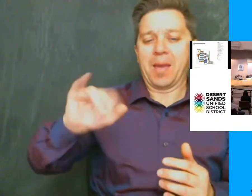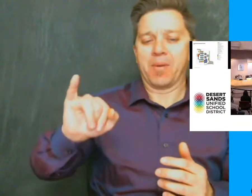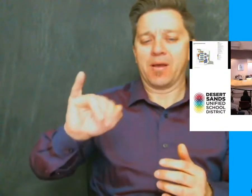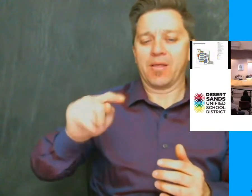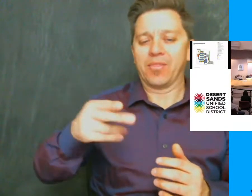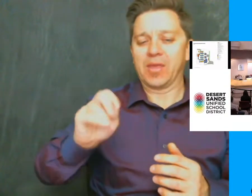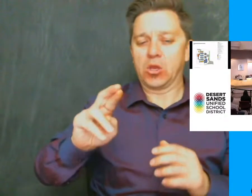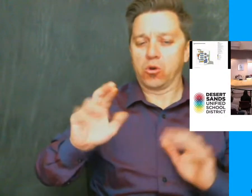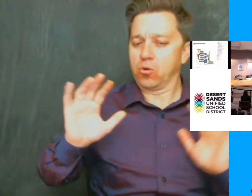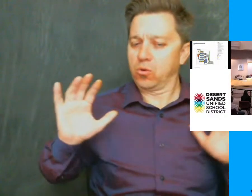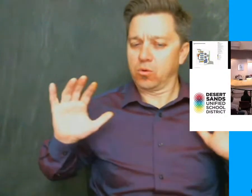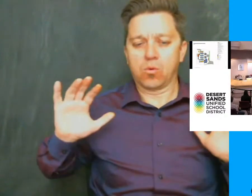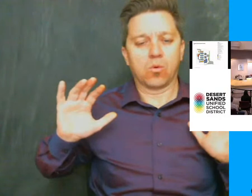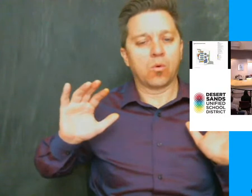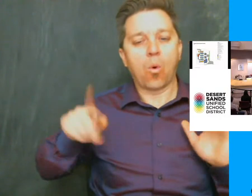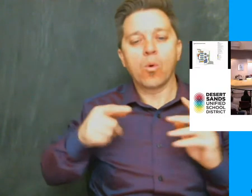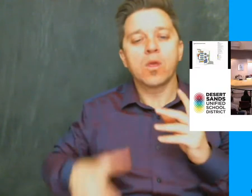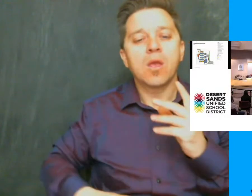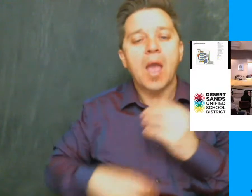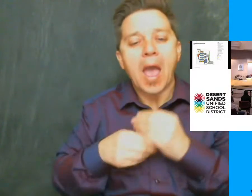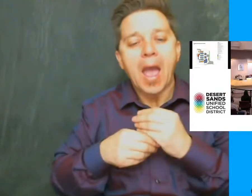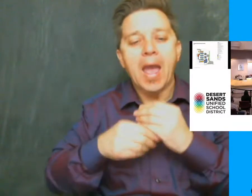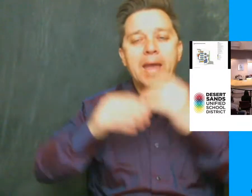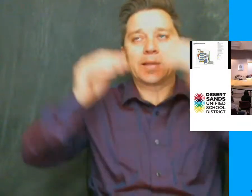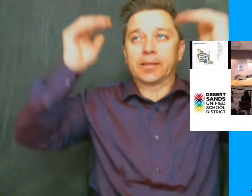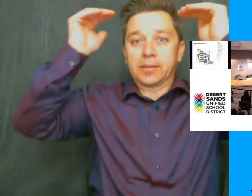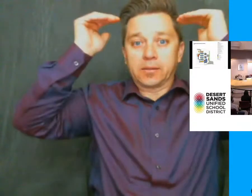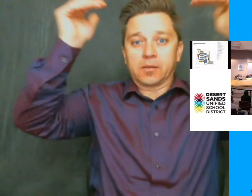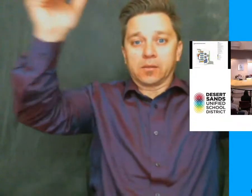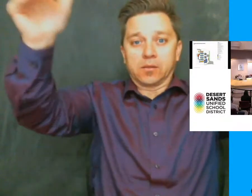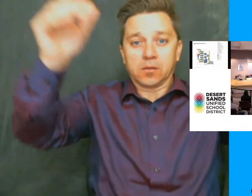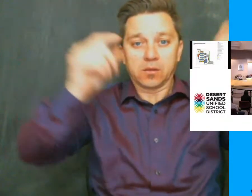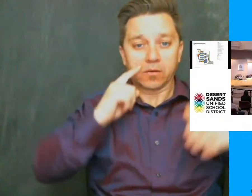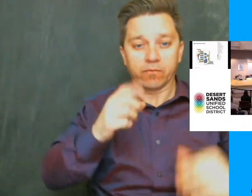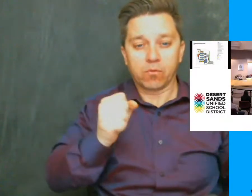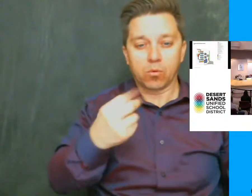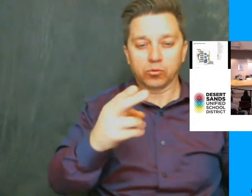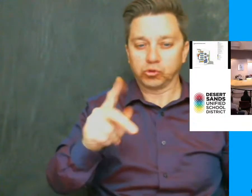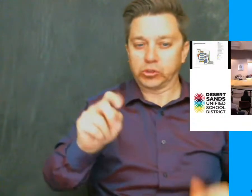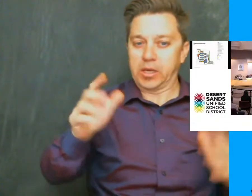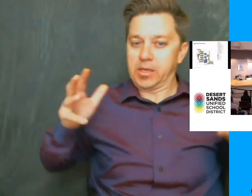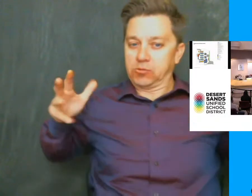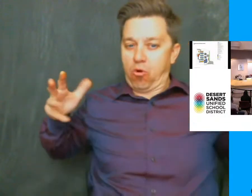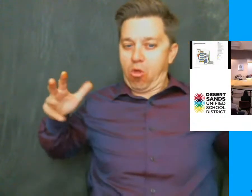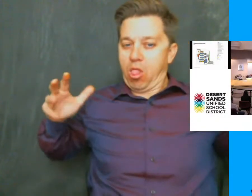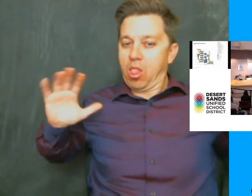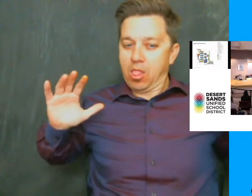something out there existing. Yeah, no amphitheaters. Yeah, no, we no. said no. No, never. No, no.